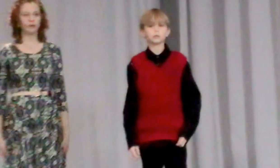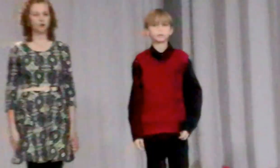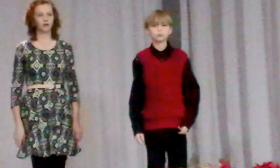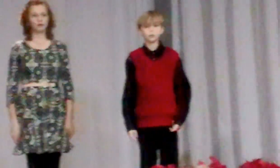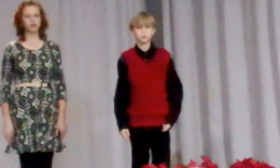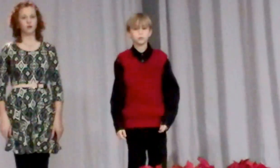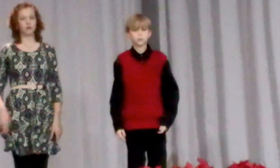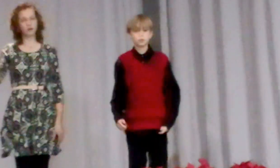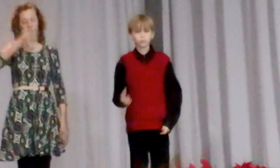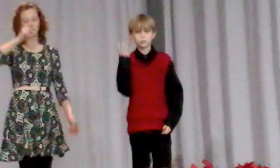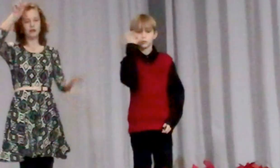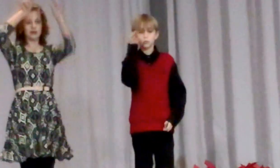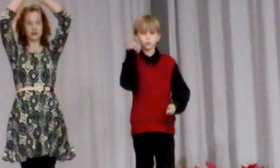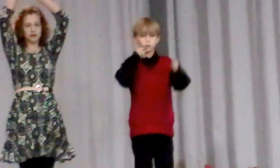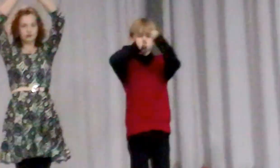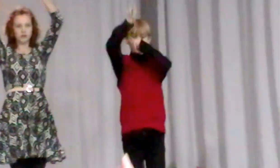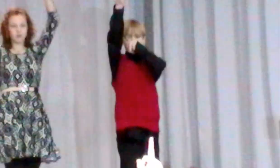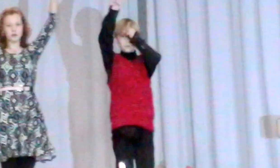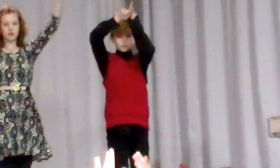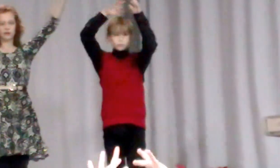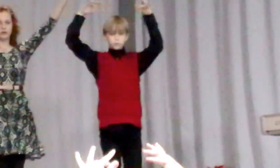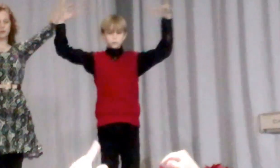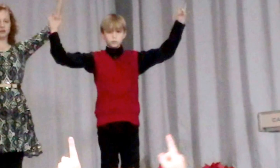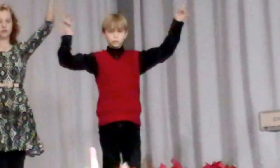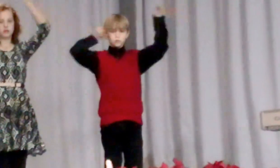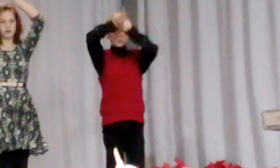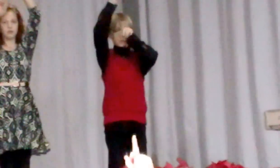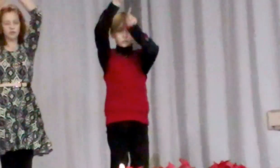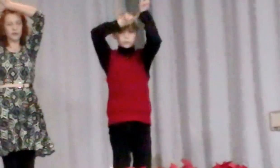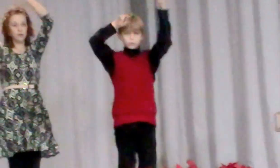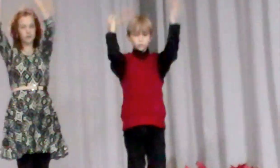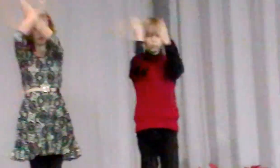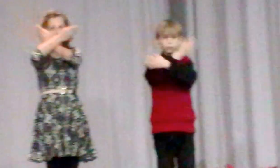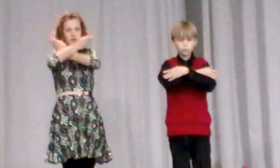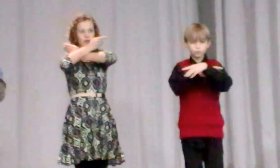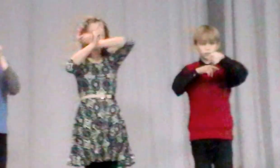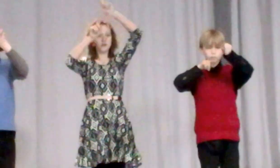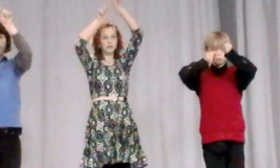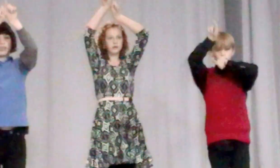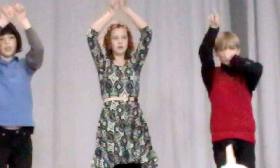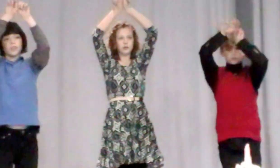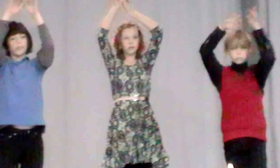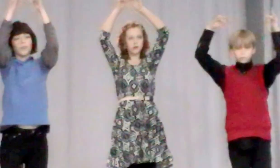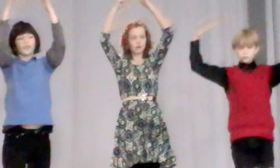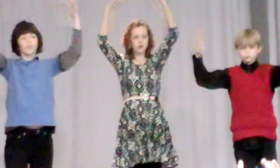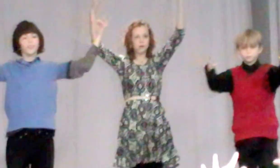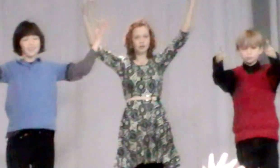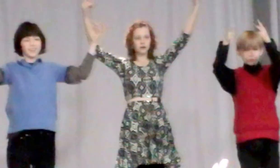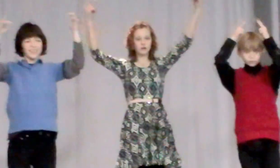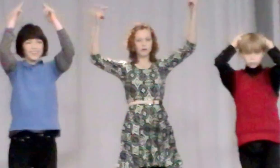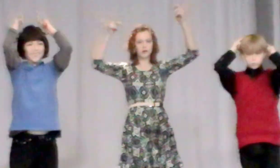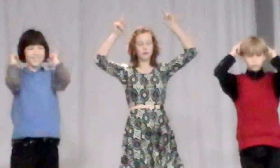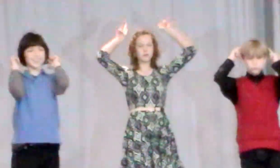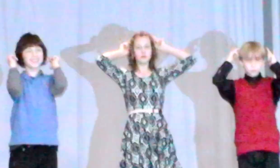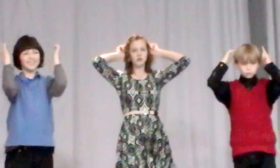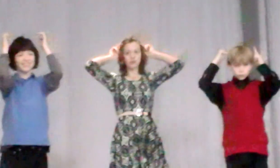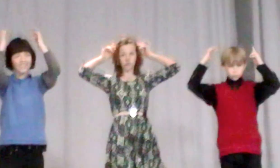Oh, star of wonder, star of night, star with royal beauty